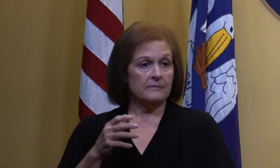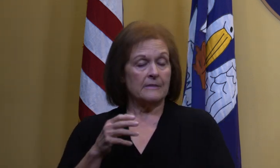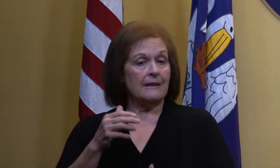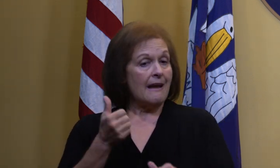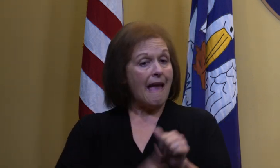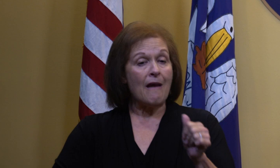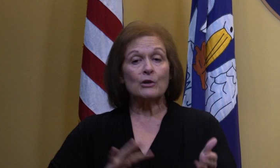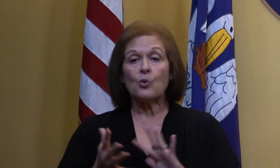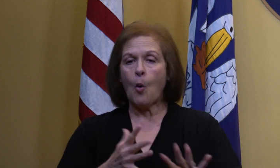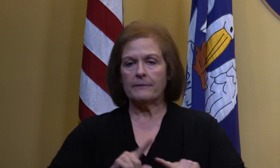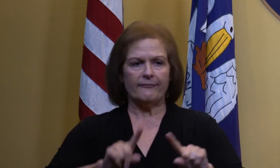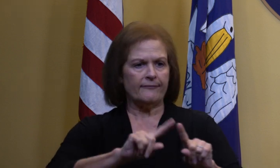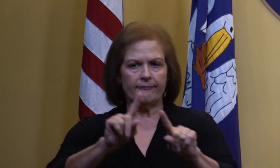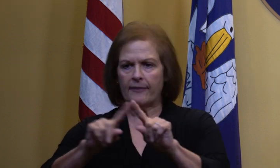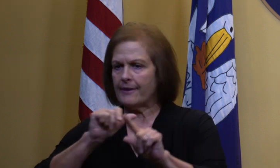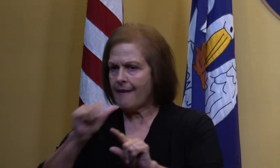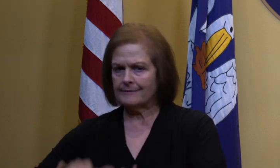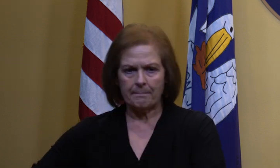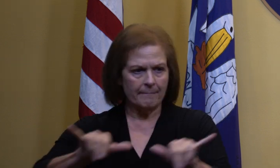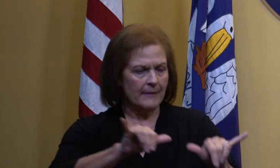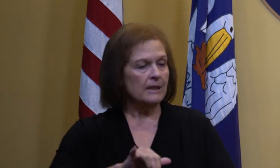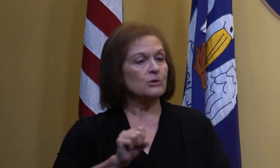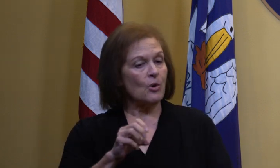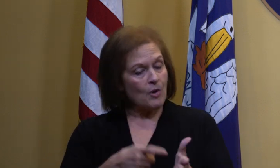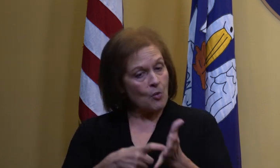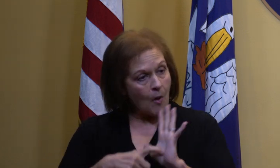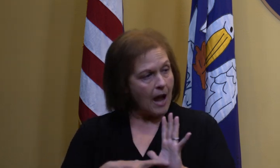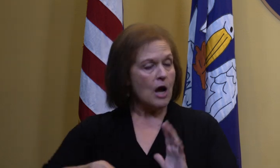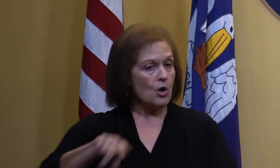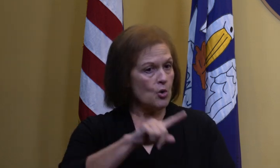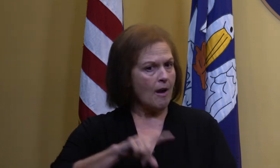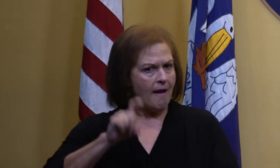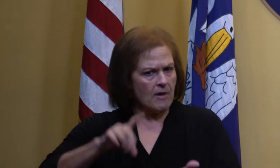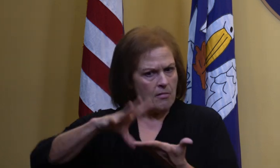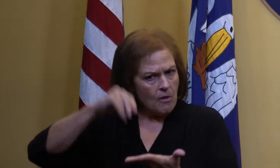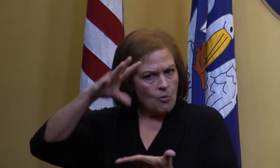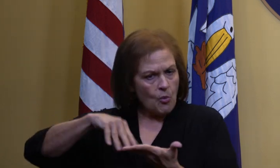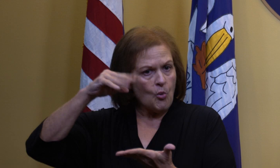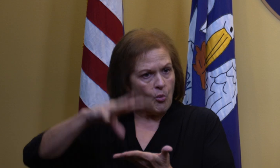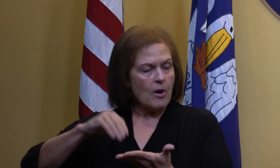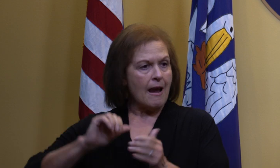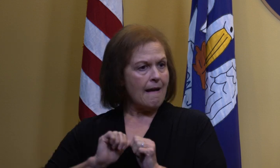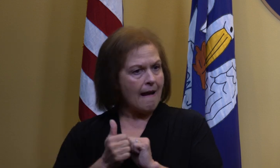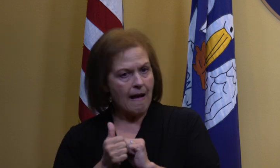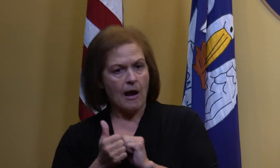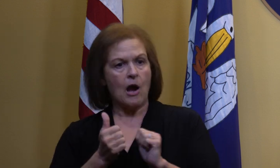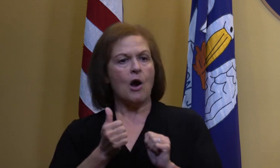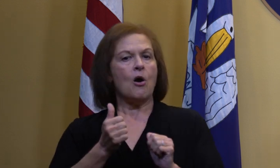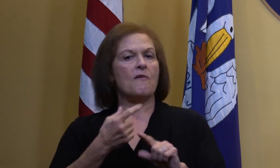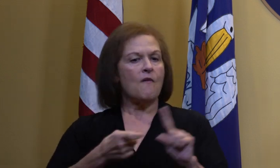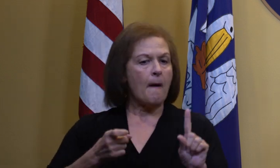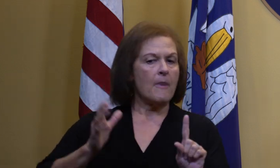every storm is a new one. It's different. And it just requires us, again, to lean on in and learn from